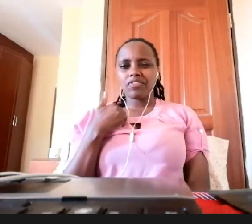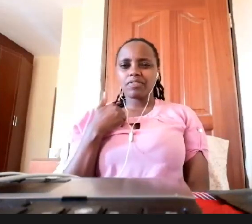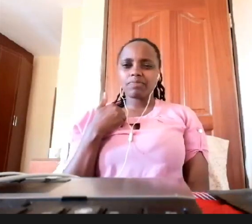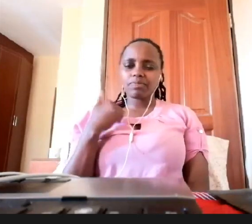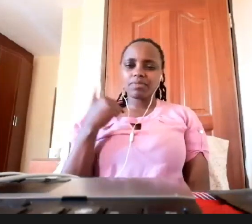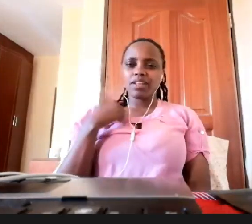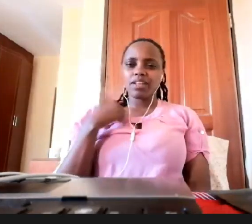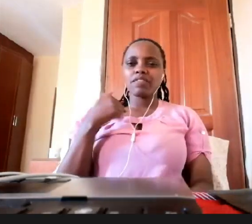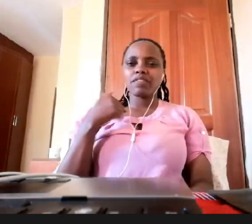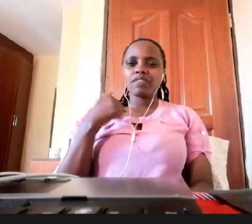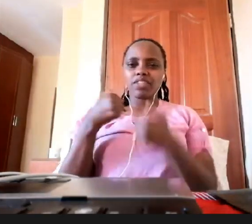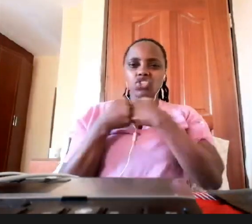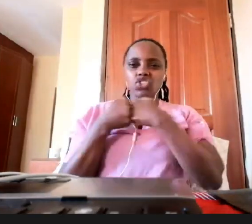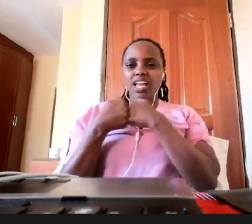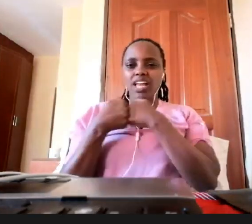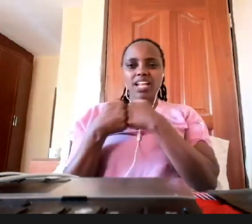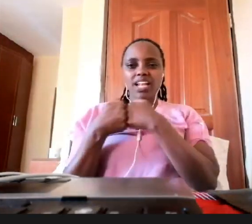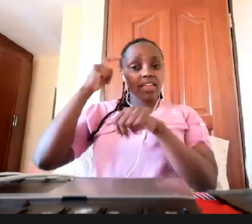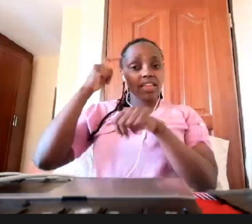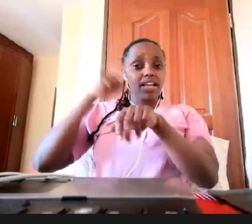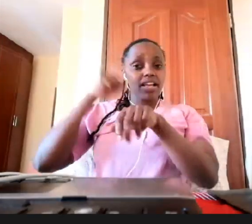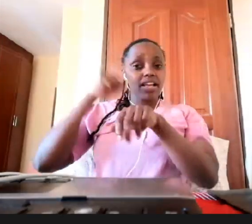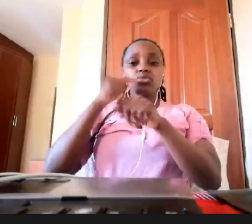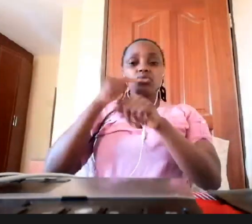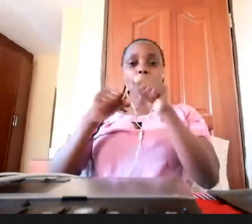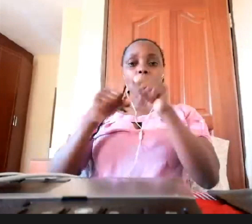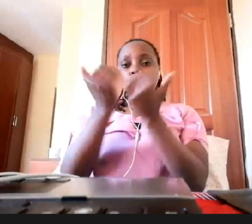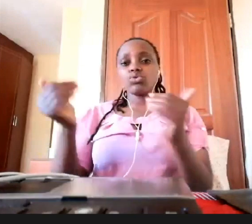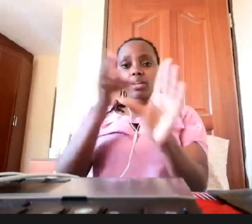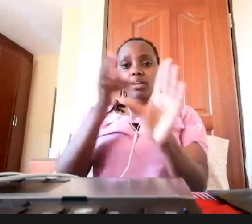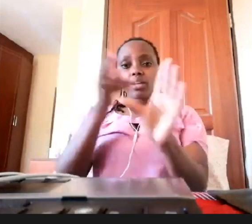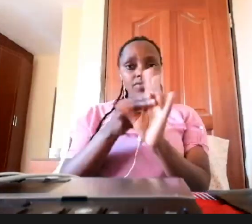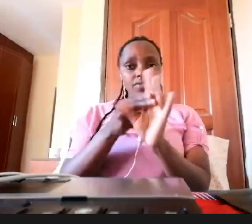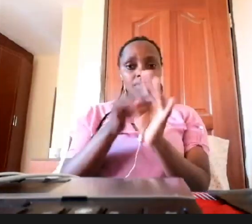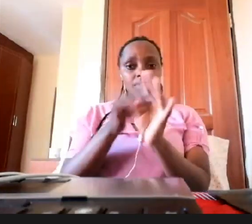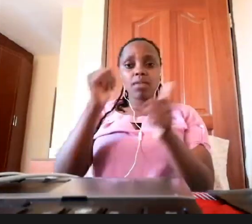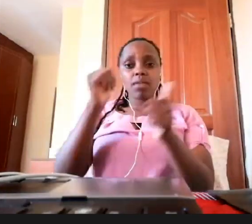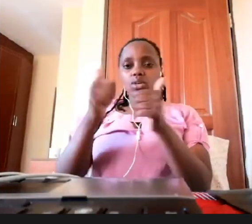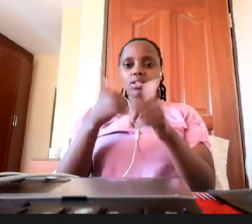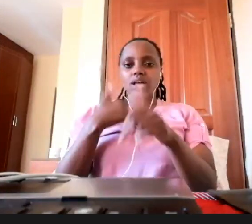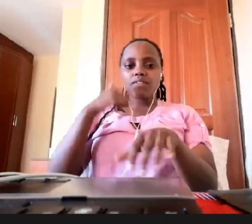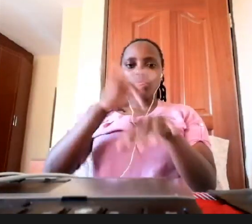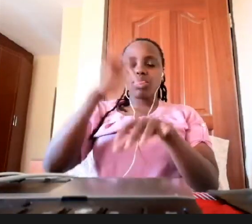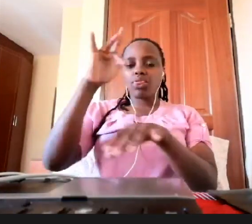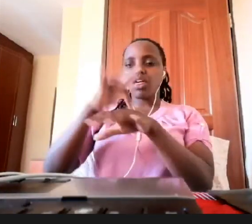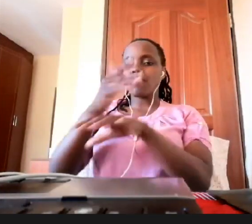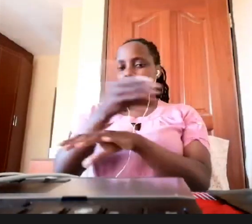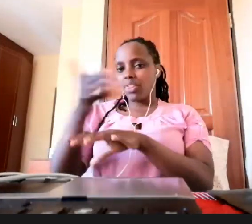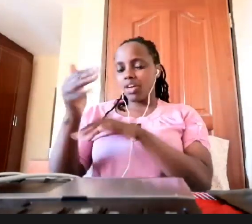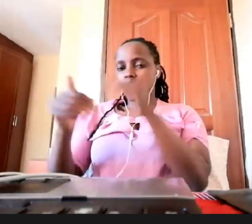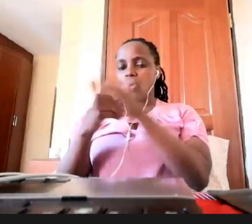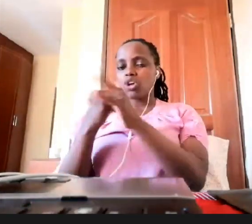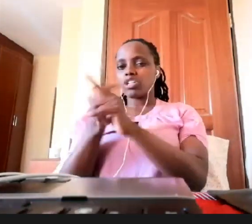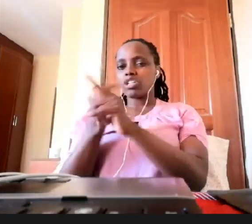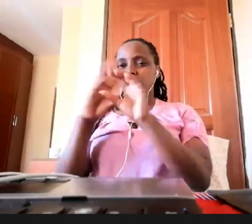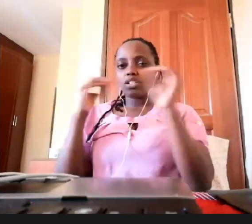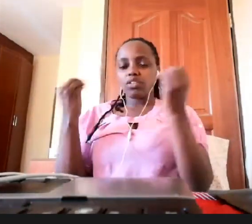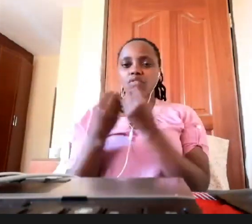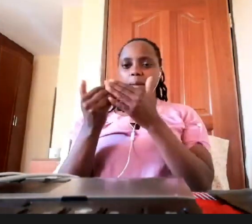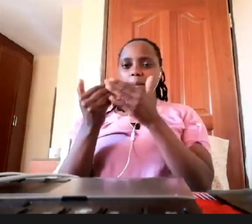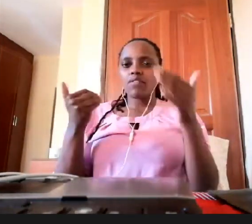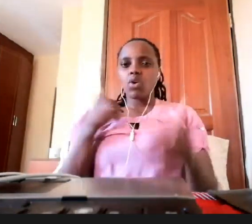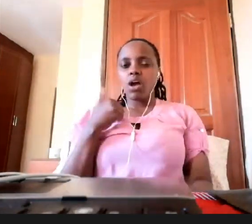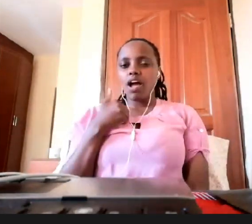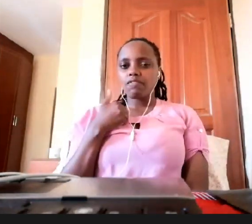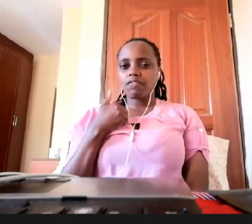challenge. I think when it comes to child participation, it's something that cuts across organizations. And we used to have